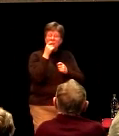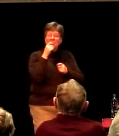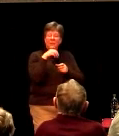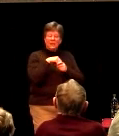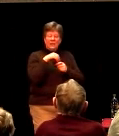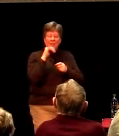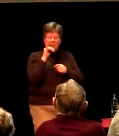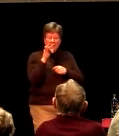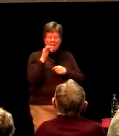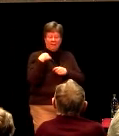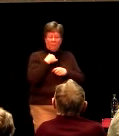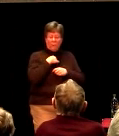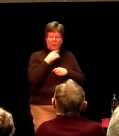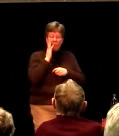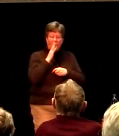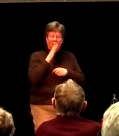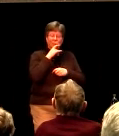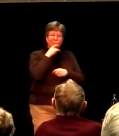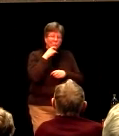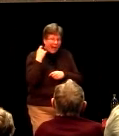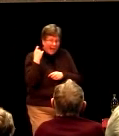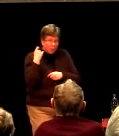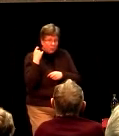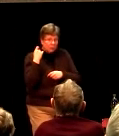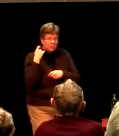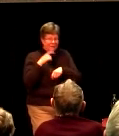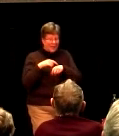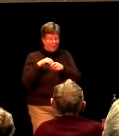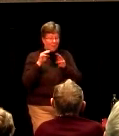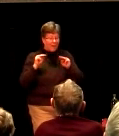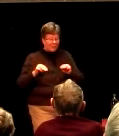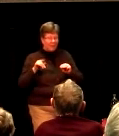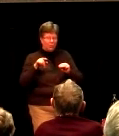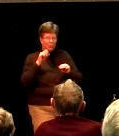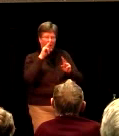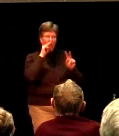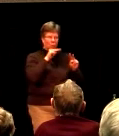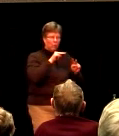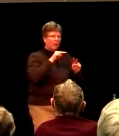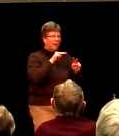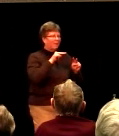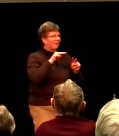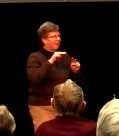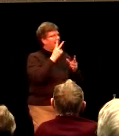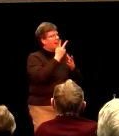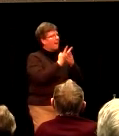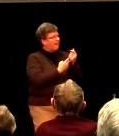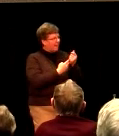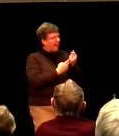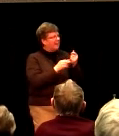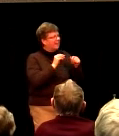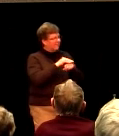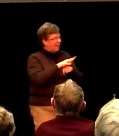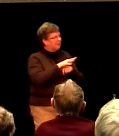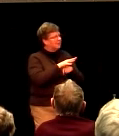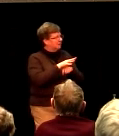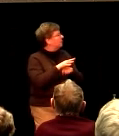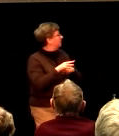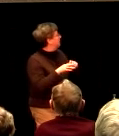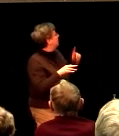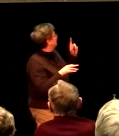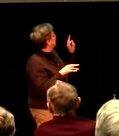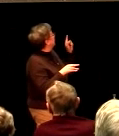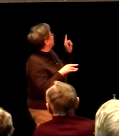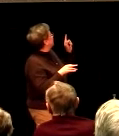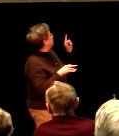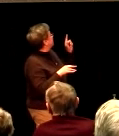have drought in Montana, you can start looking at the combined effects of the Pacific Decadal Oscillation